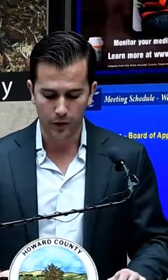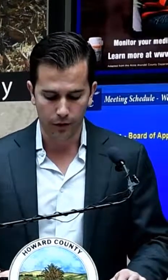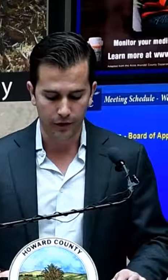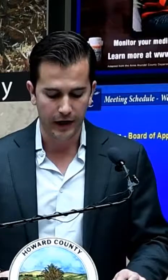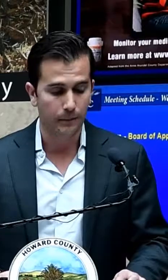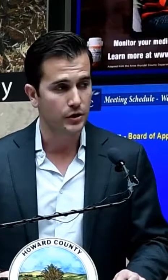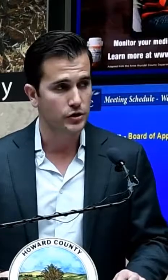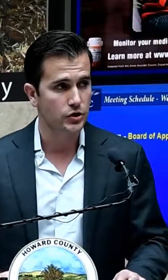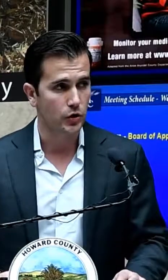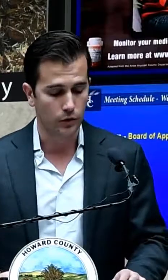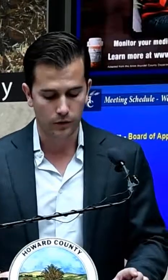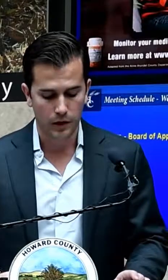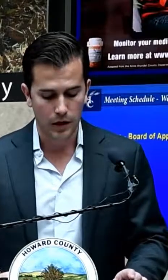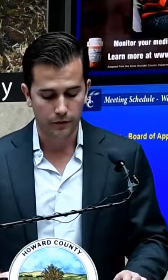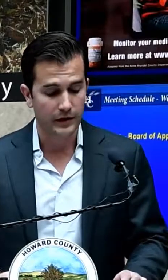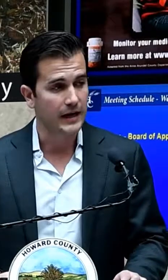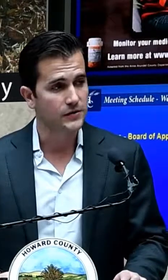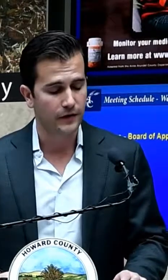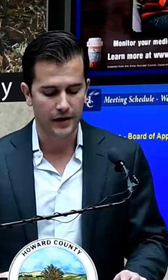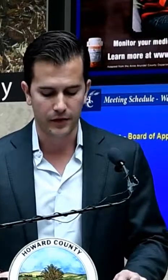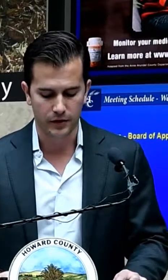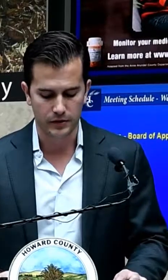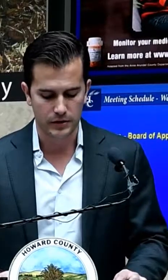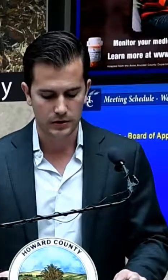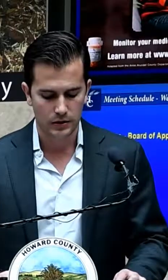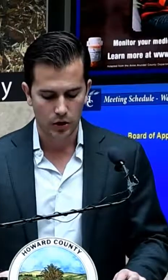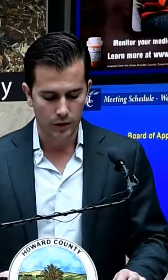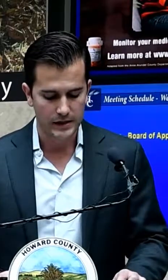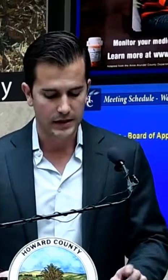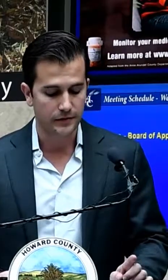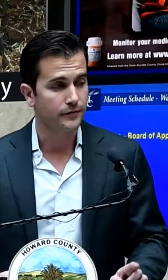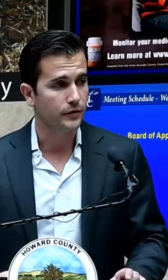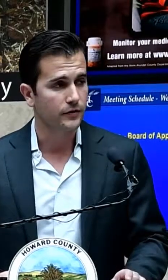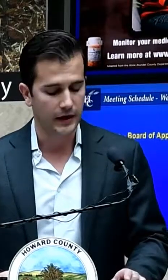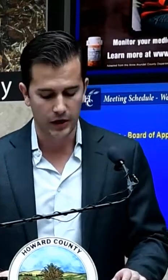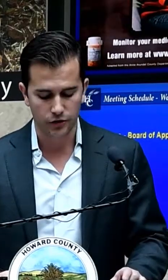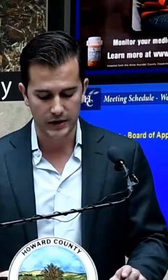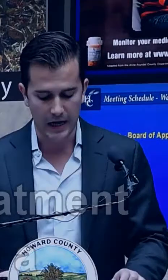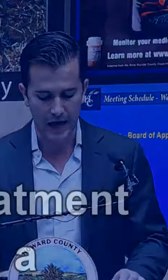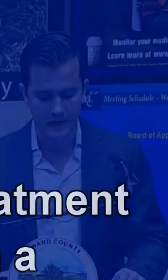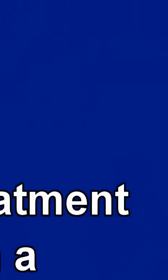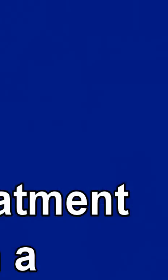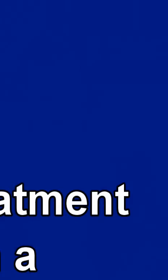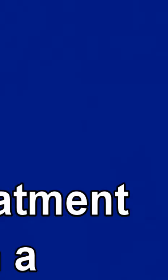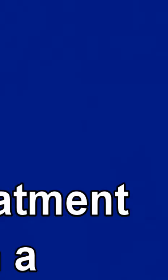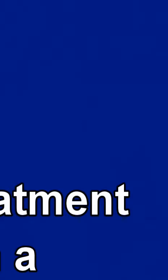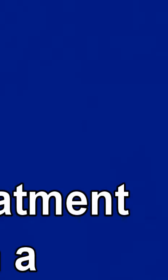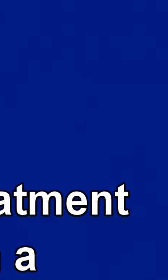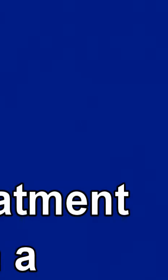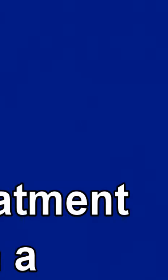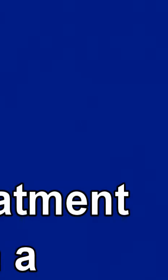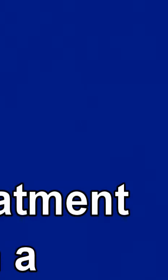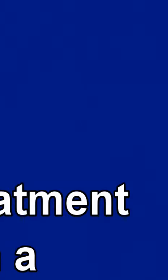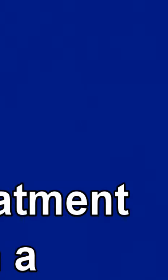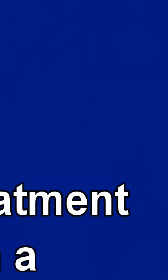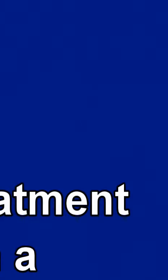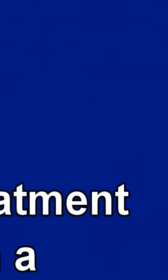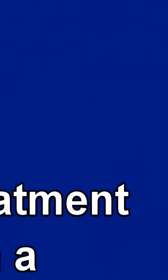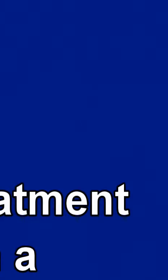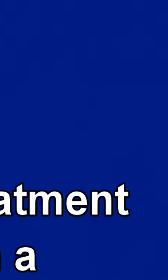set forward 3 ambitious goals for the next 5 years. We seek to first increase access and treatment